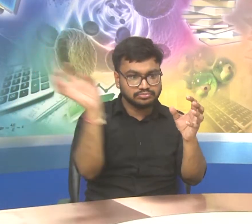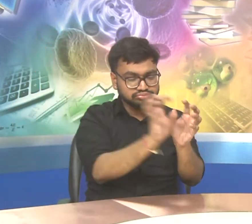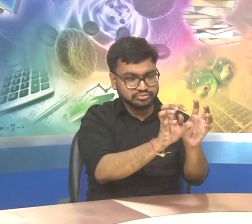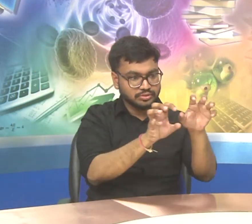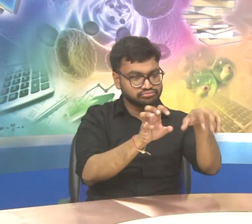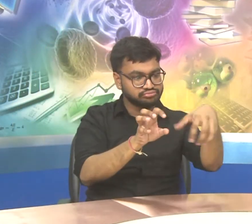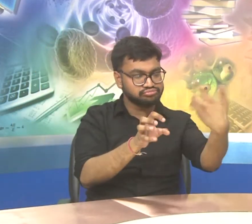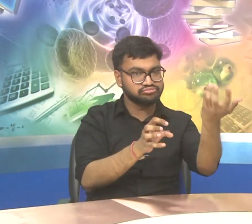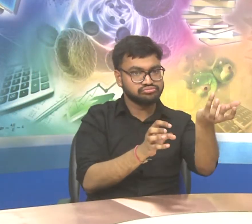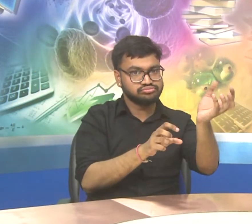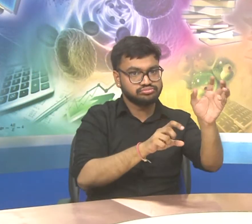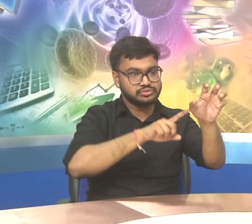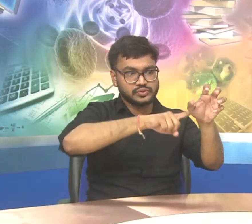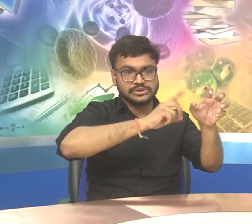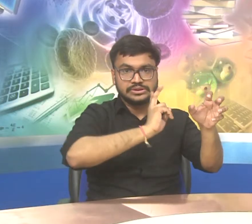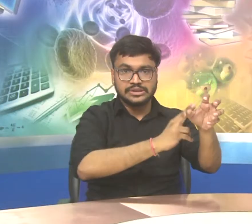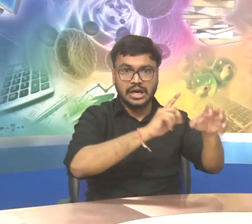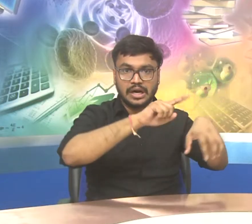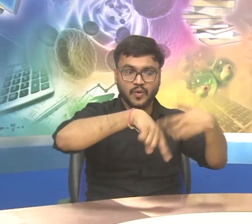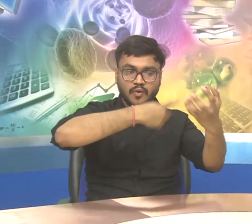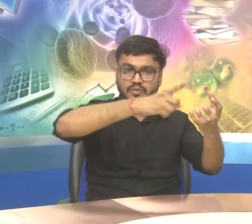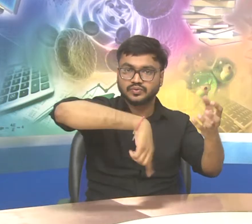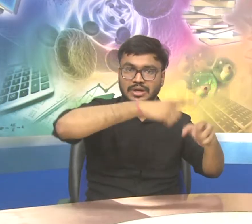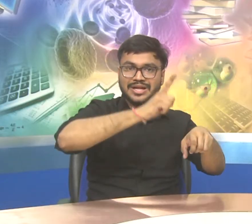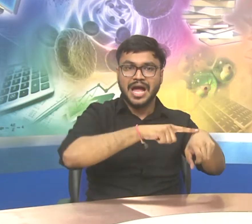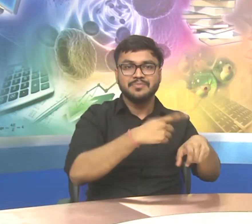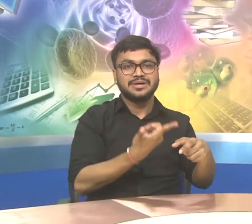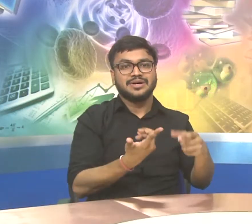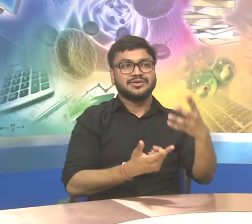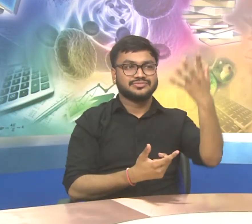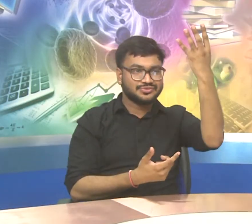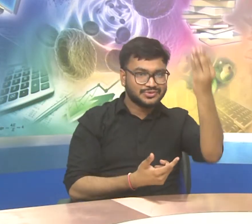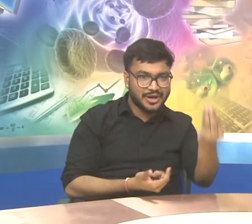This collision caused Earth to start spinning,